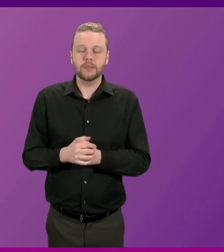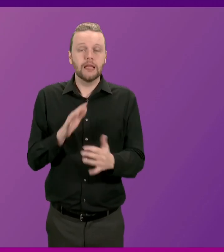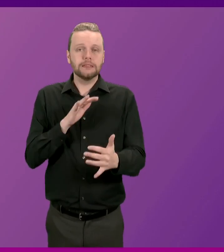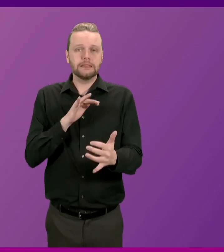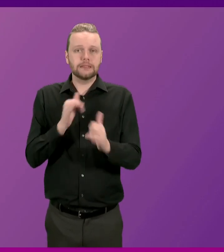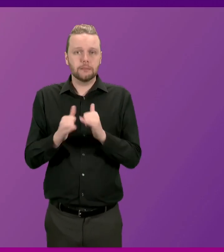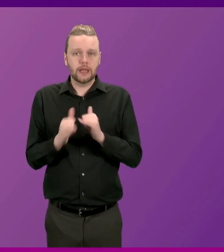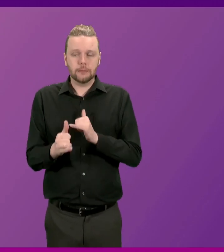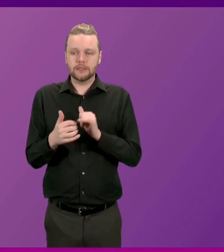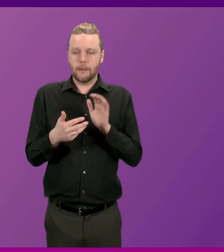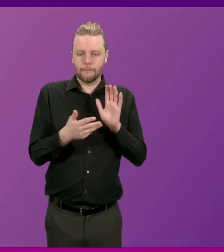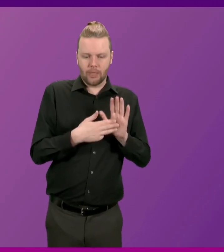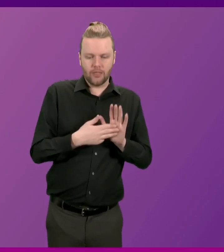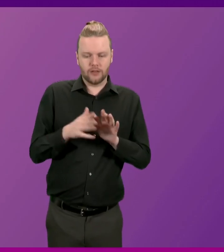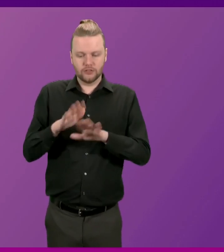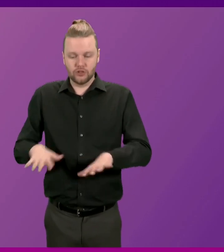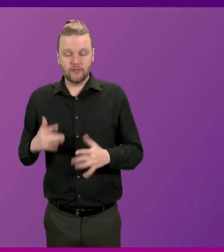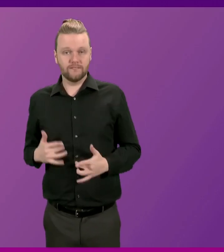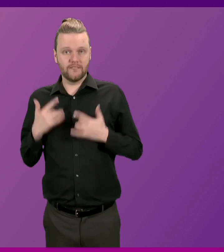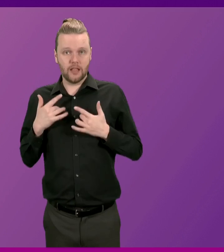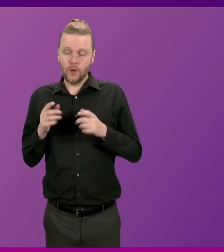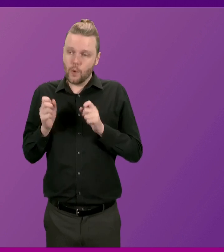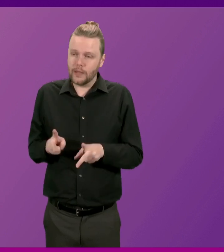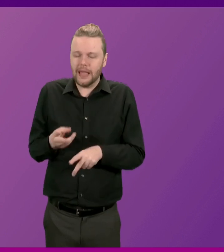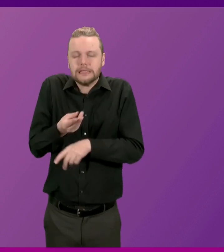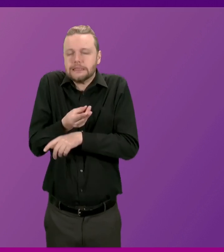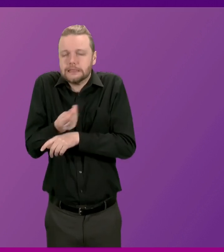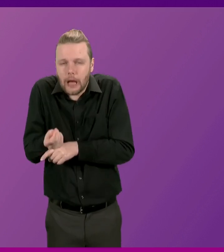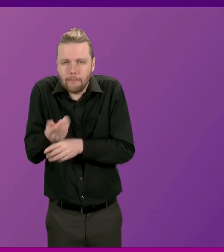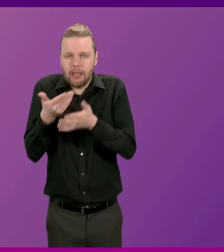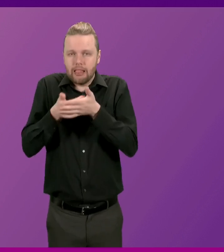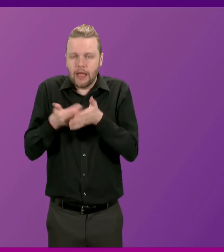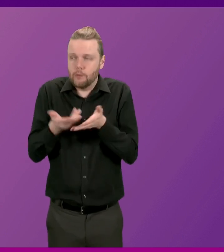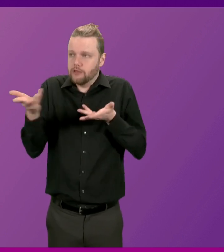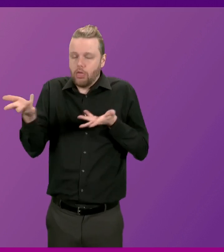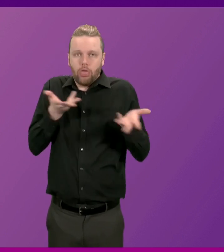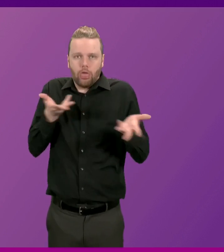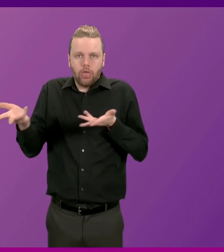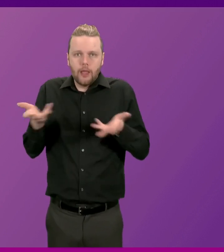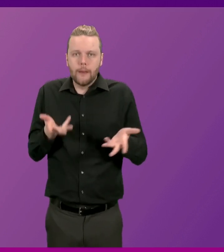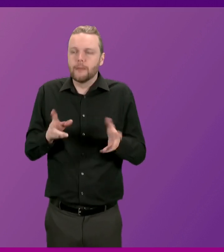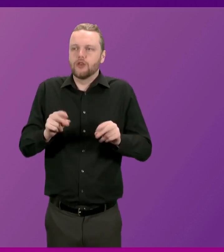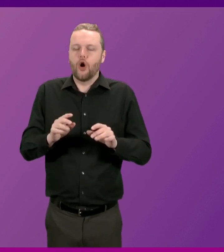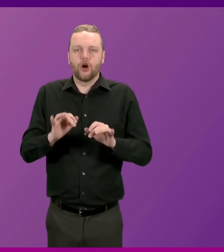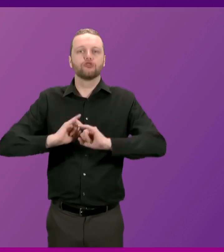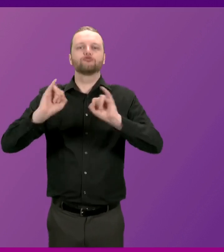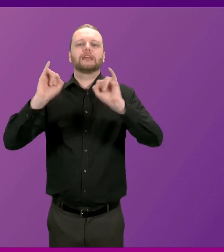sometimes mothers and children felt it was okay for some language brokering, but that was not in a domestic abuse crisis